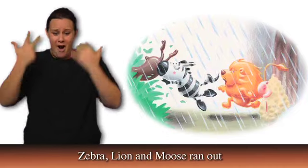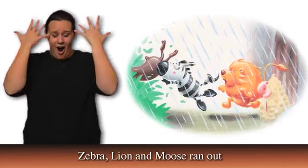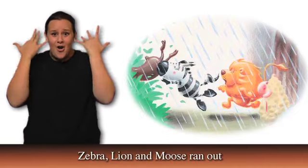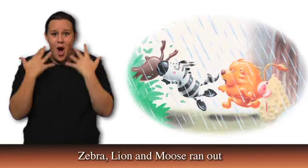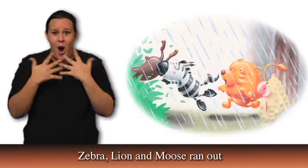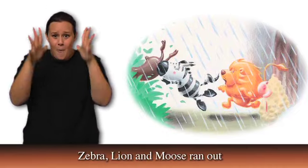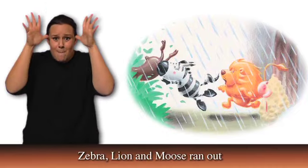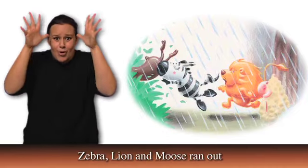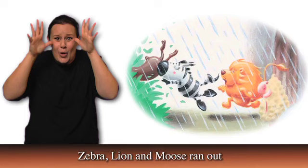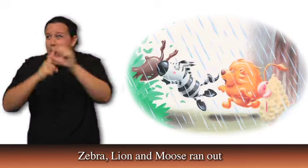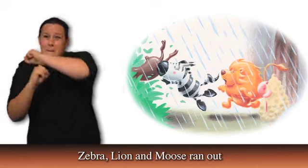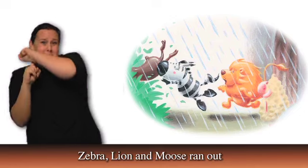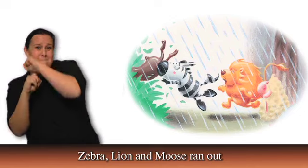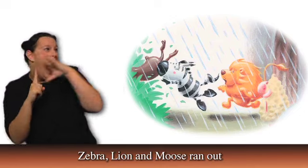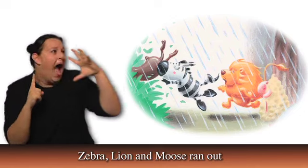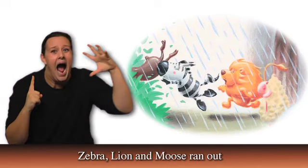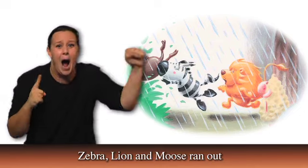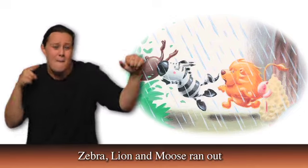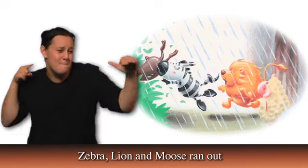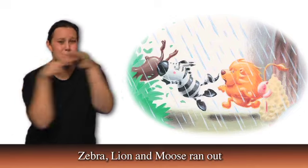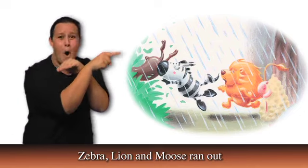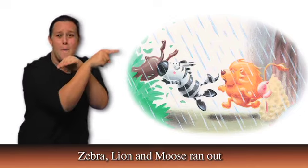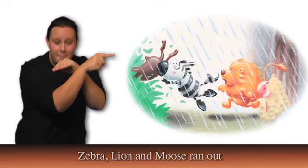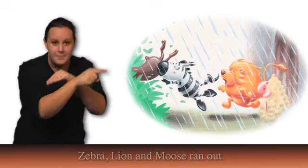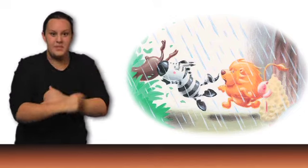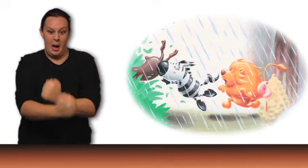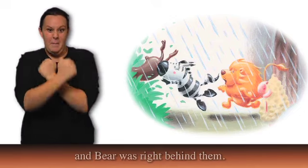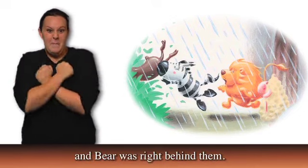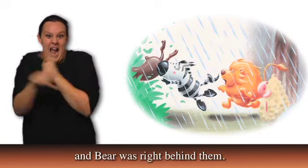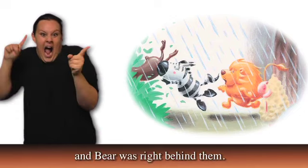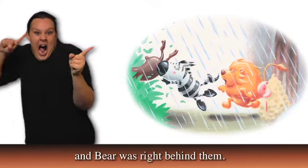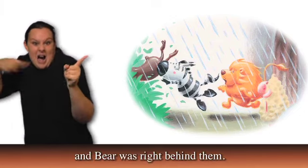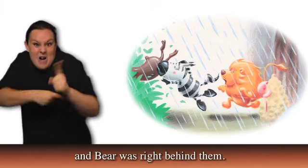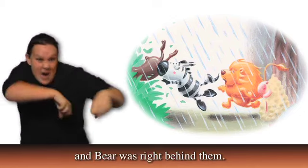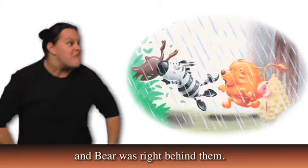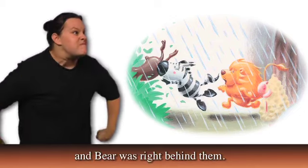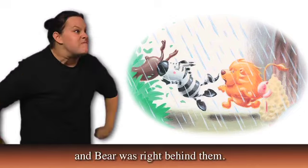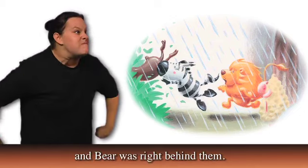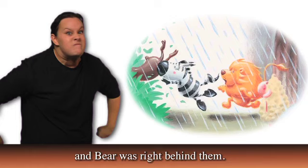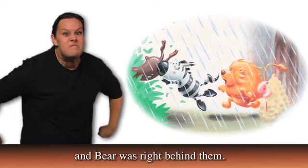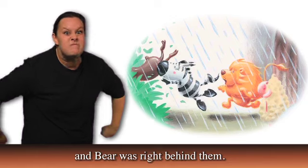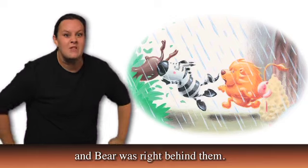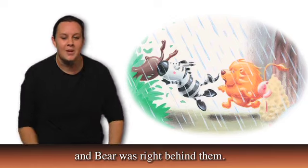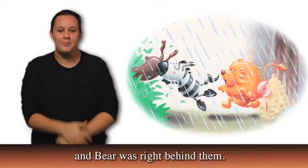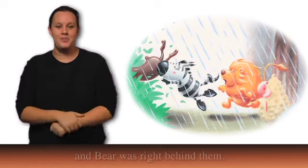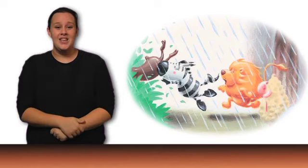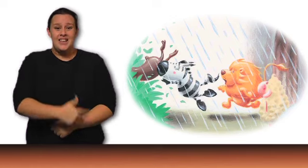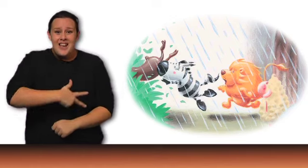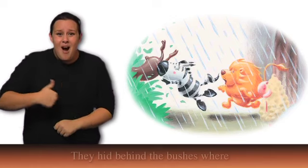the lion and moose ran out and bear was right behind them